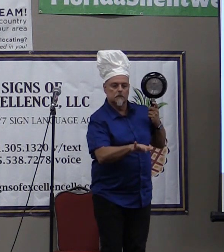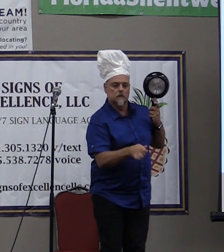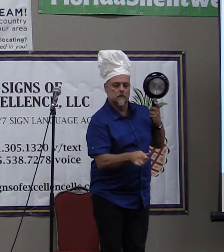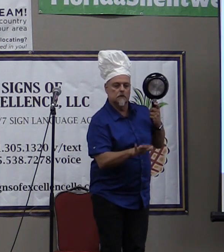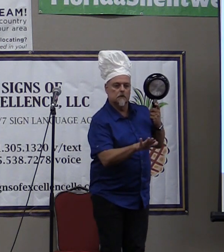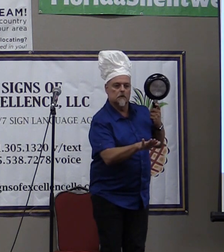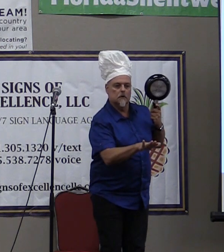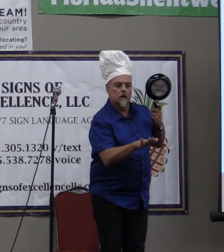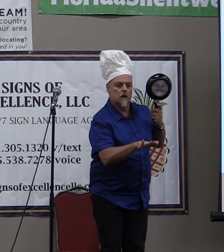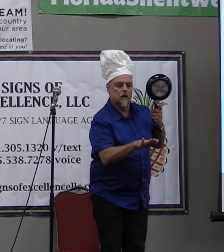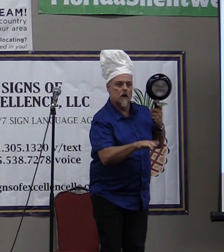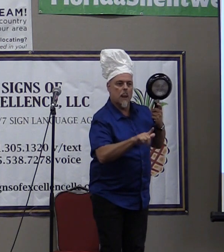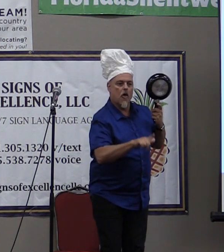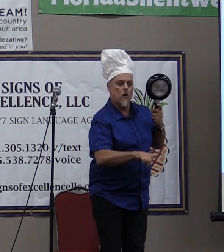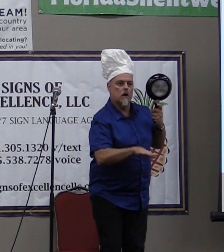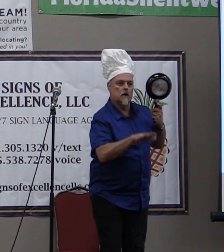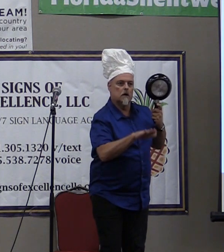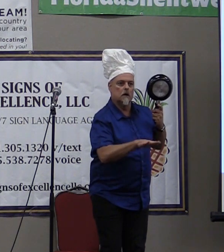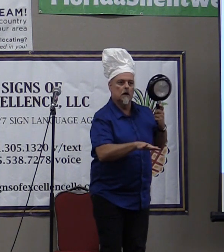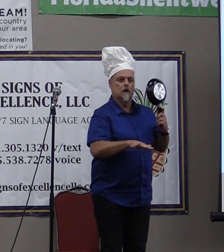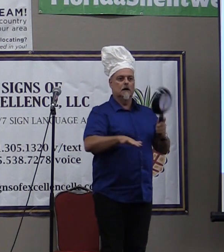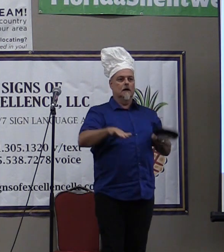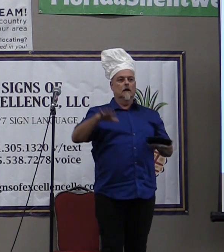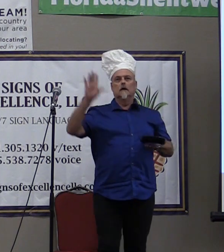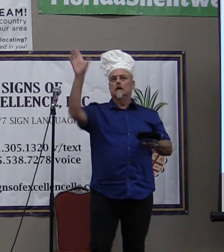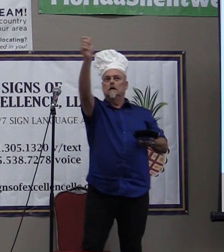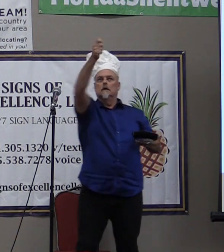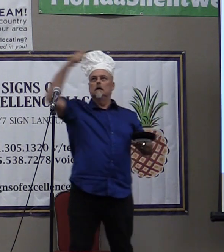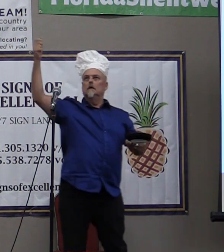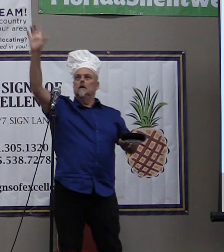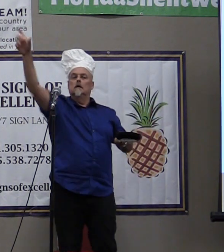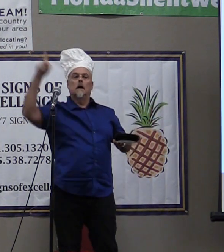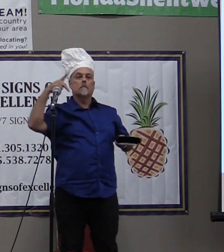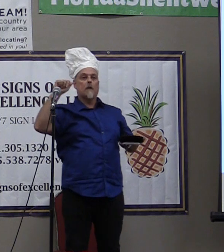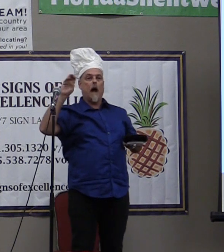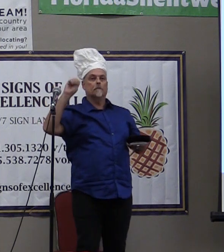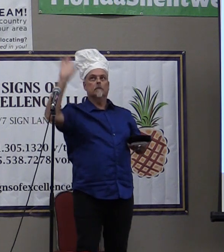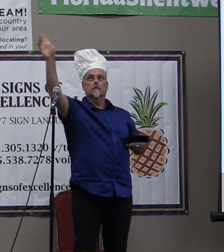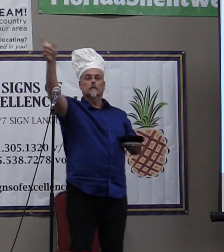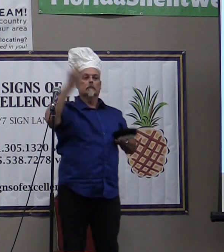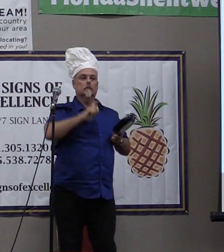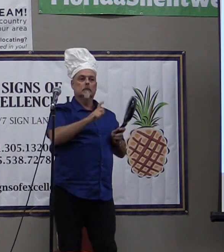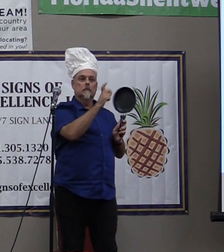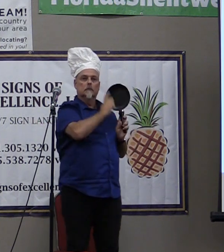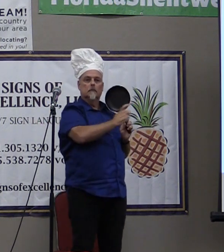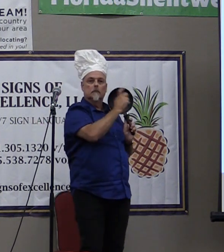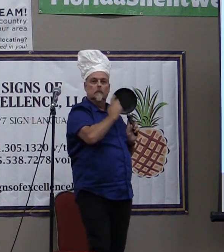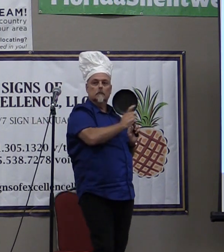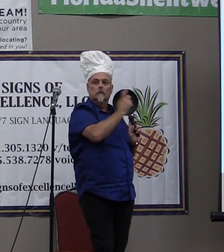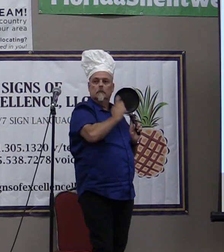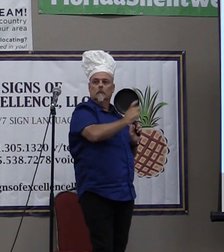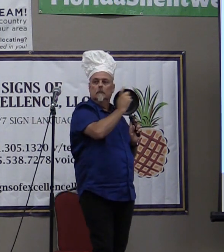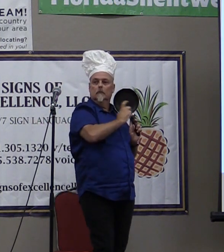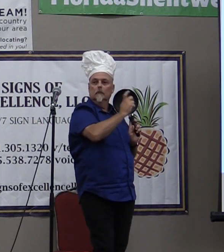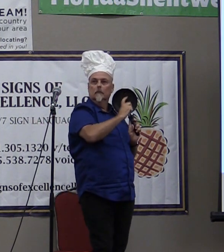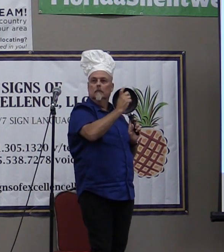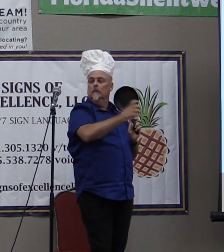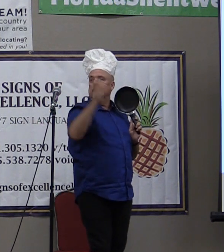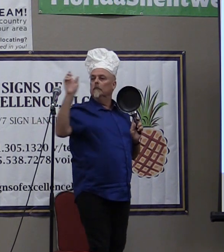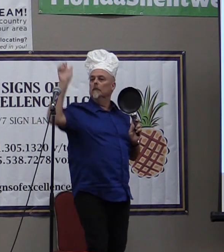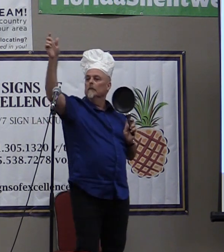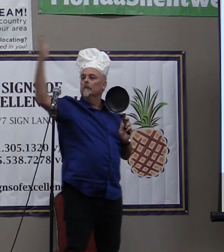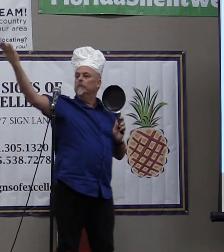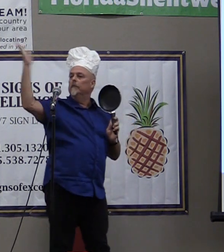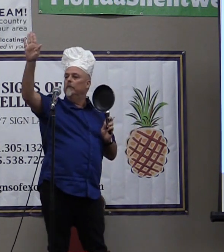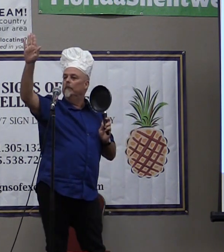pan on. We make sure that is it hot, is it low enough, is it warm enough? We open up our pan and we spray the